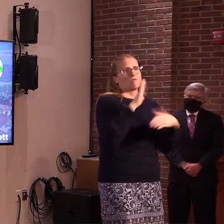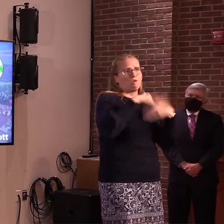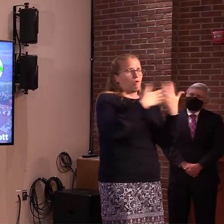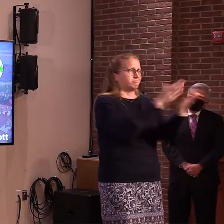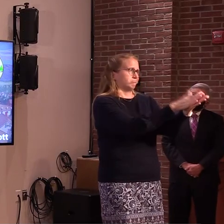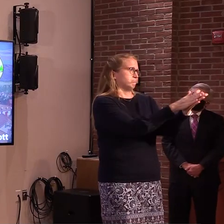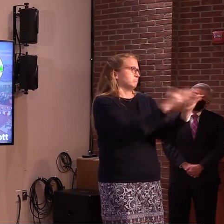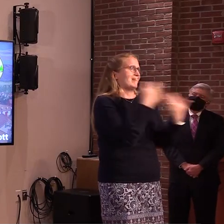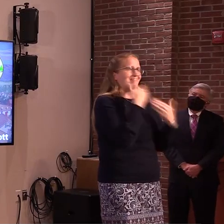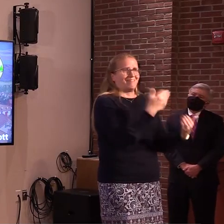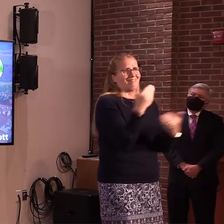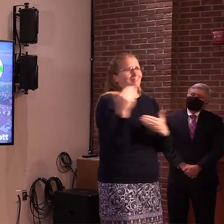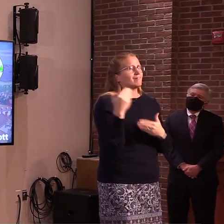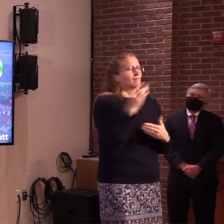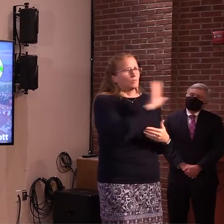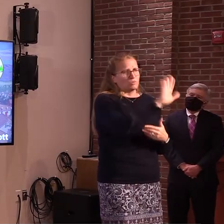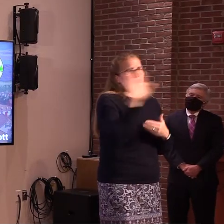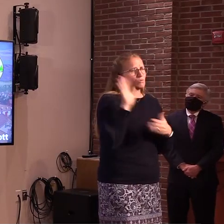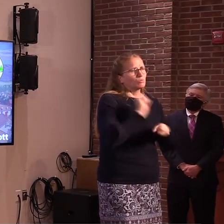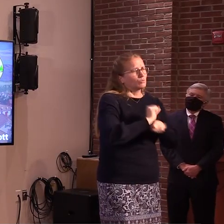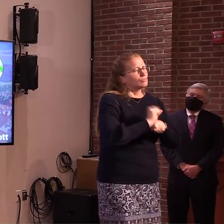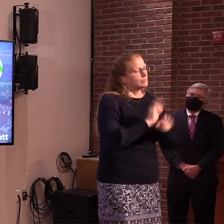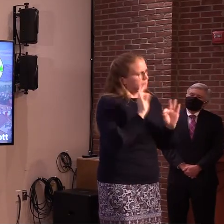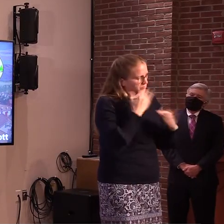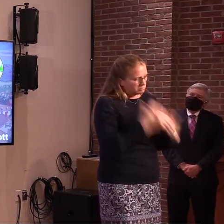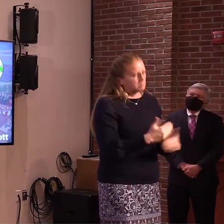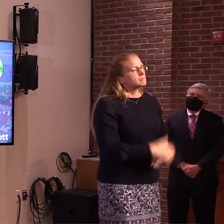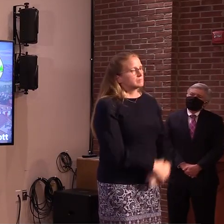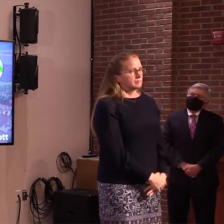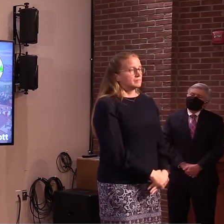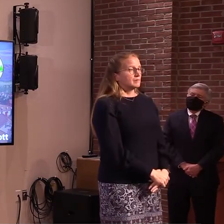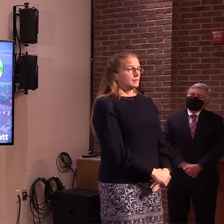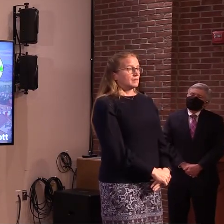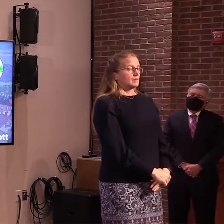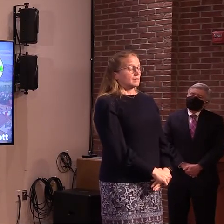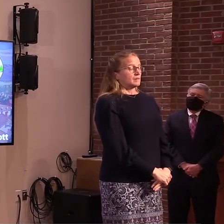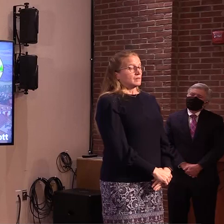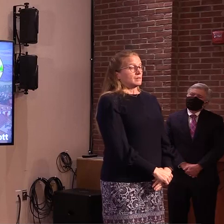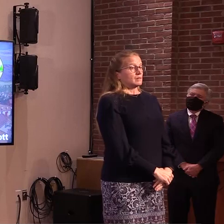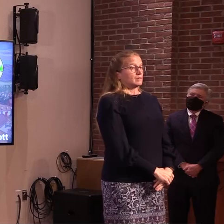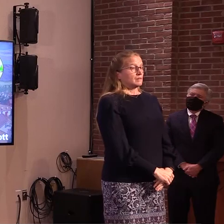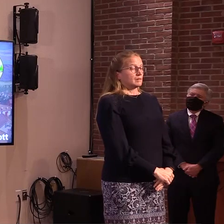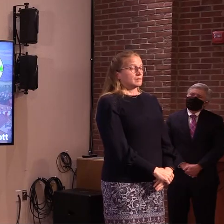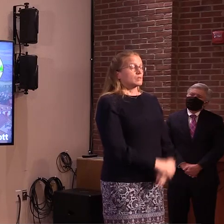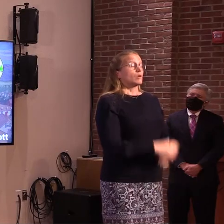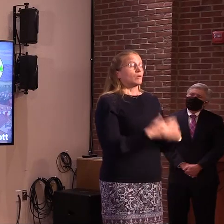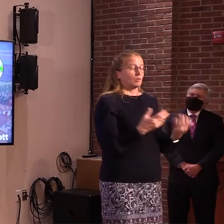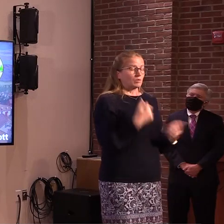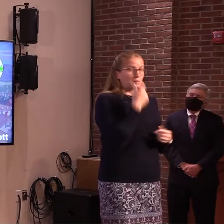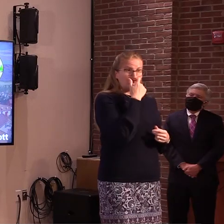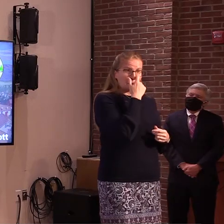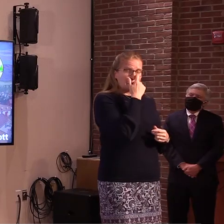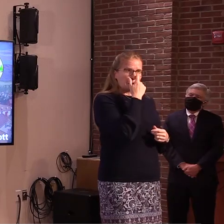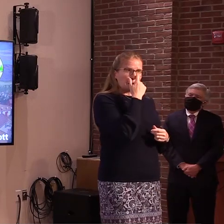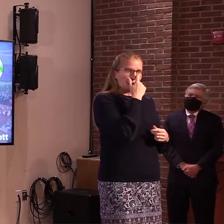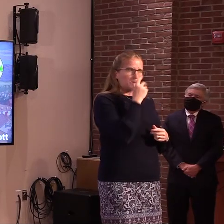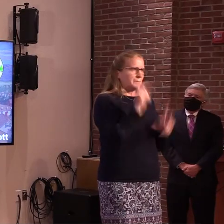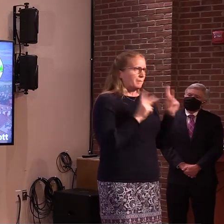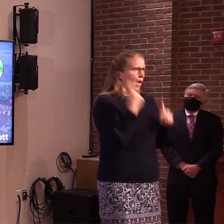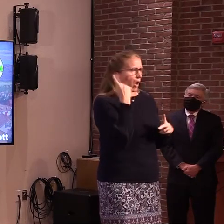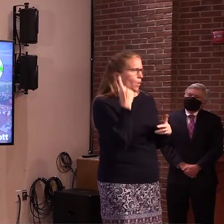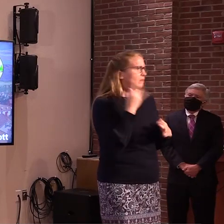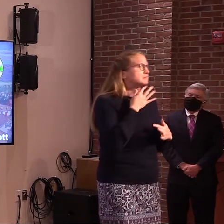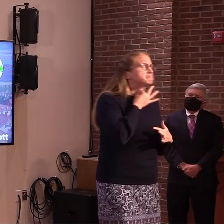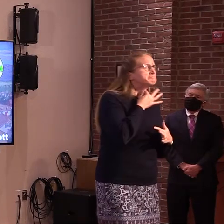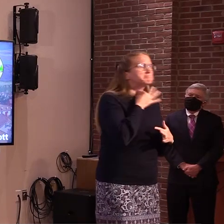our appreciation to all of them. Since I did mention, and it constantly gets people's curiosity